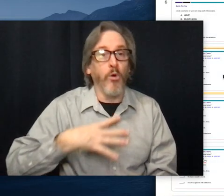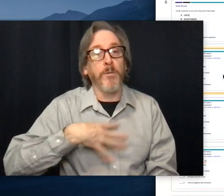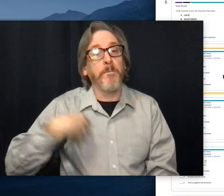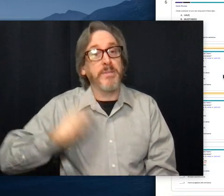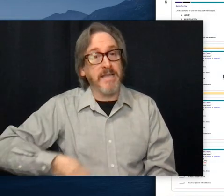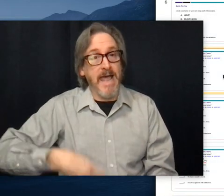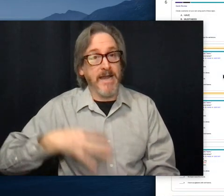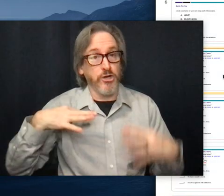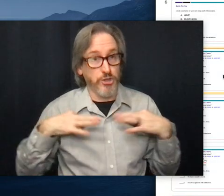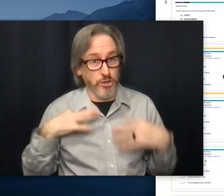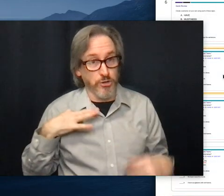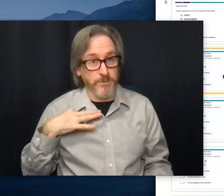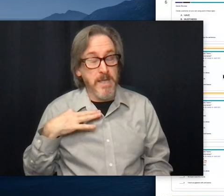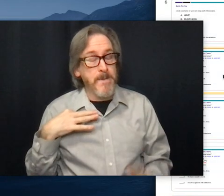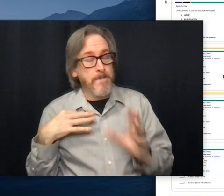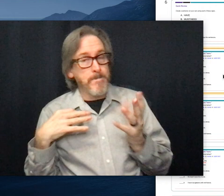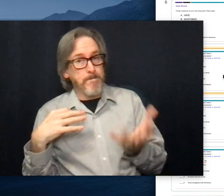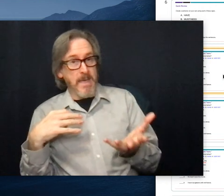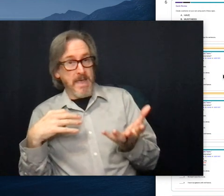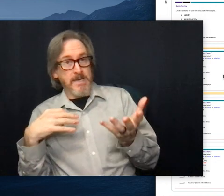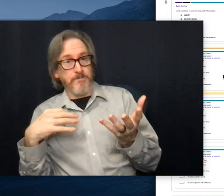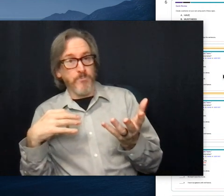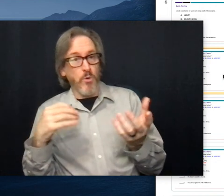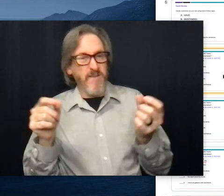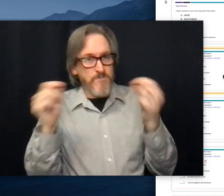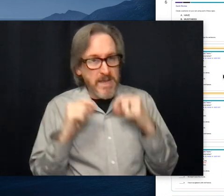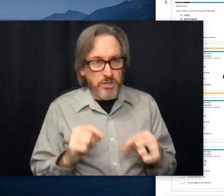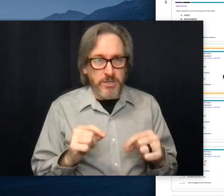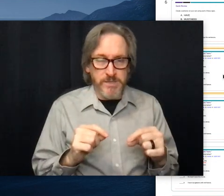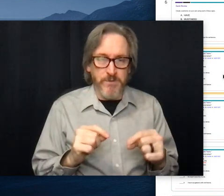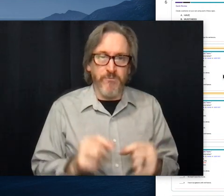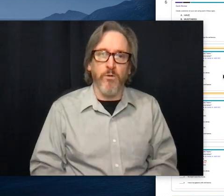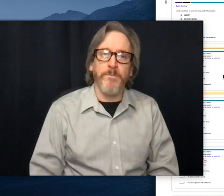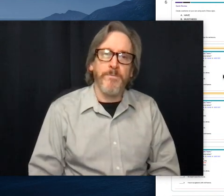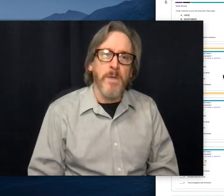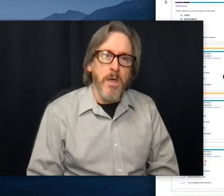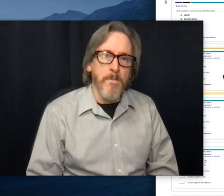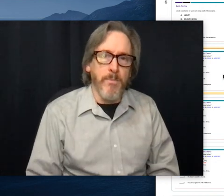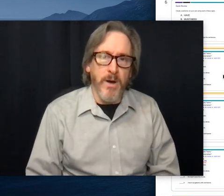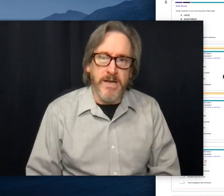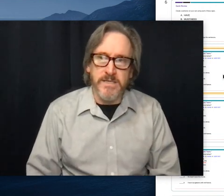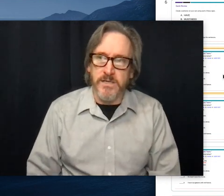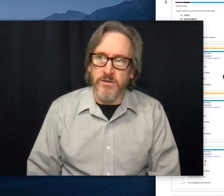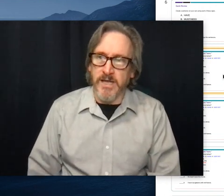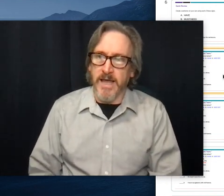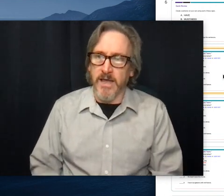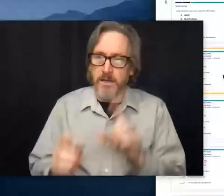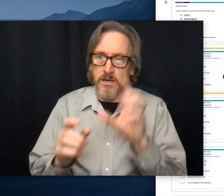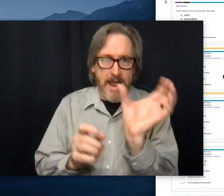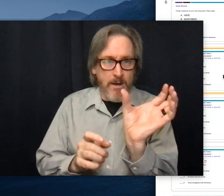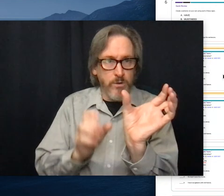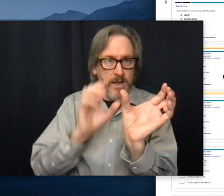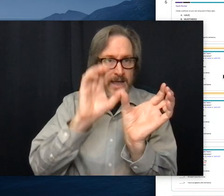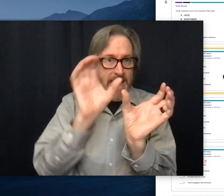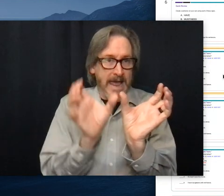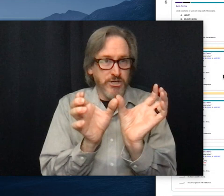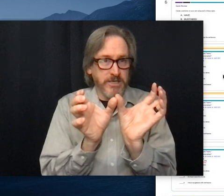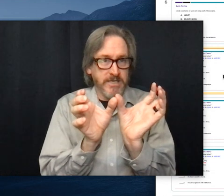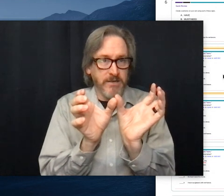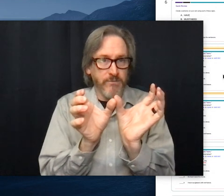plaid or plaid shirt. And I've mentioned this before, but the